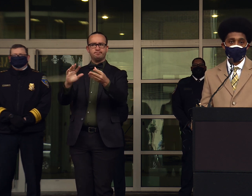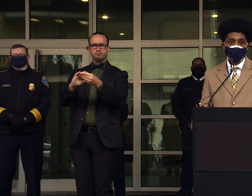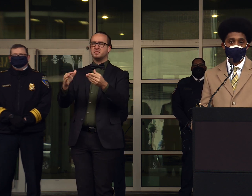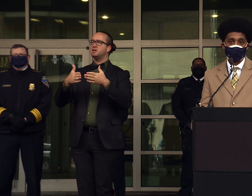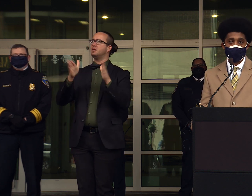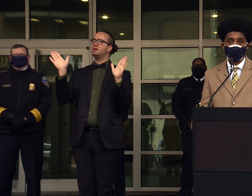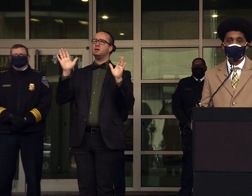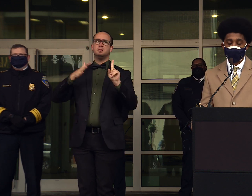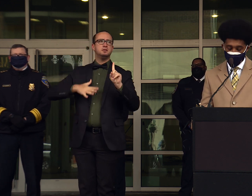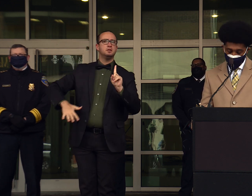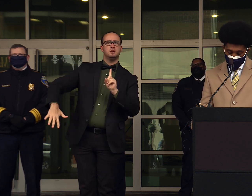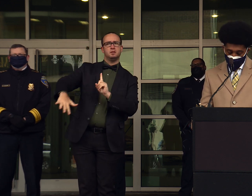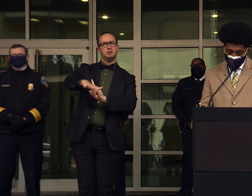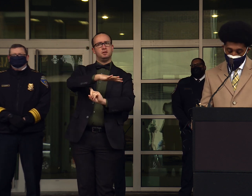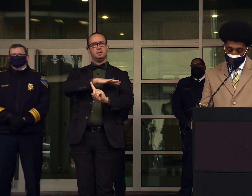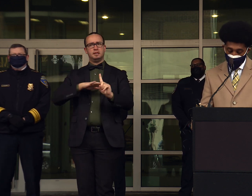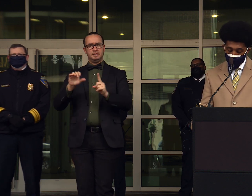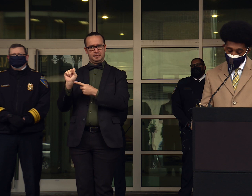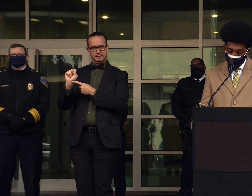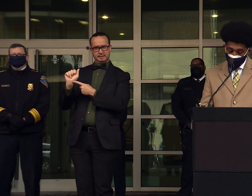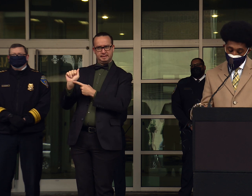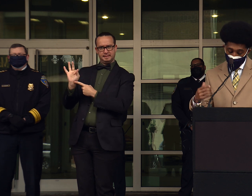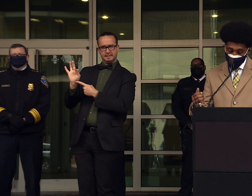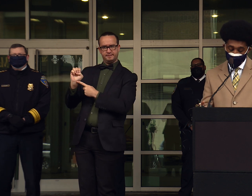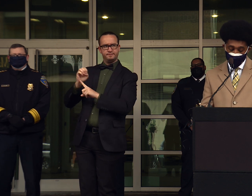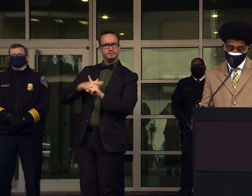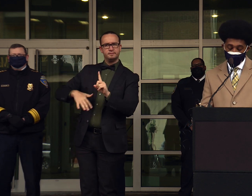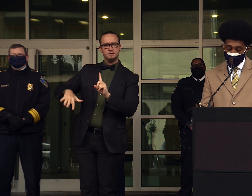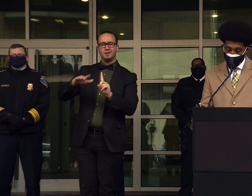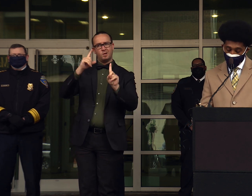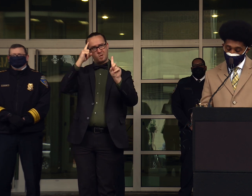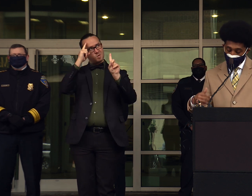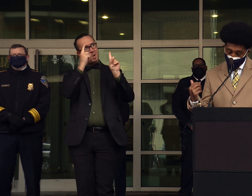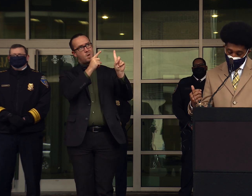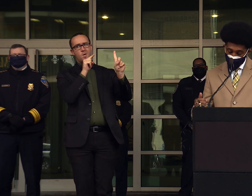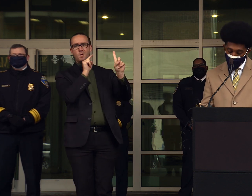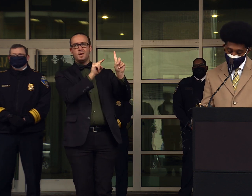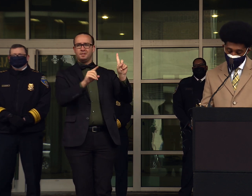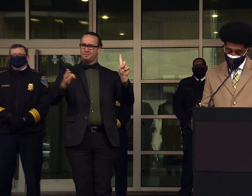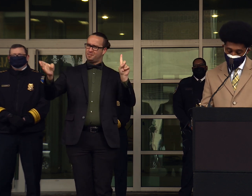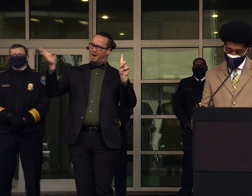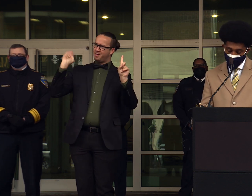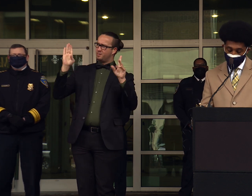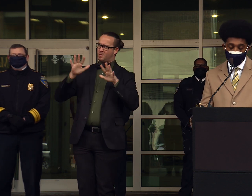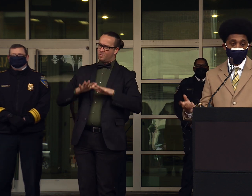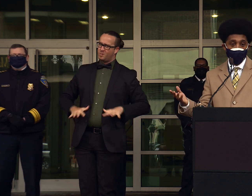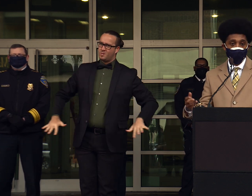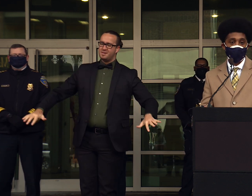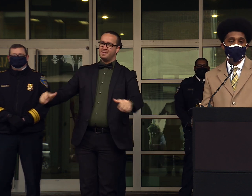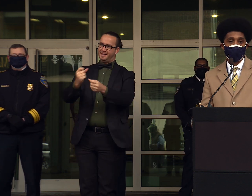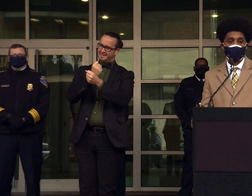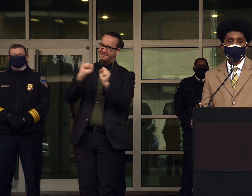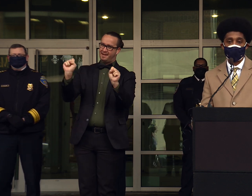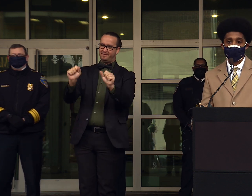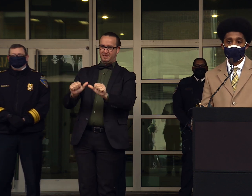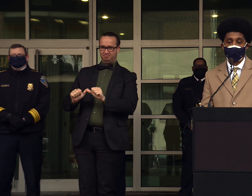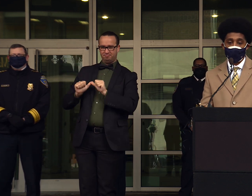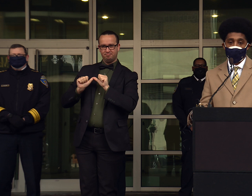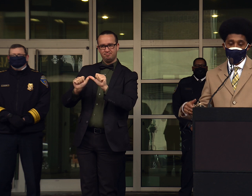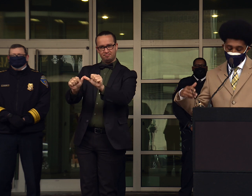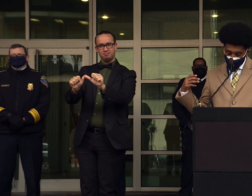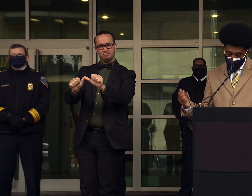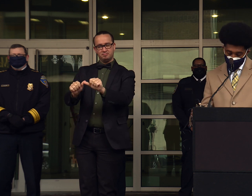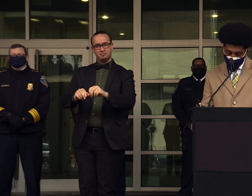making Baltimore a safer city. I will be also want to thank all the members joining me here today and all you joining us here